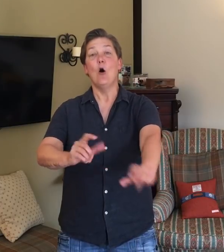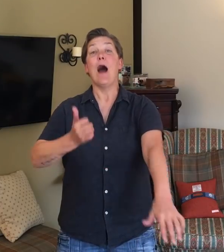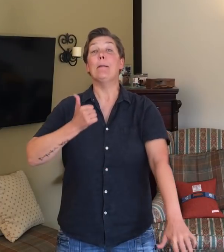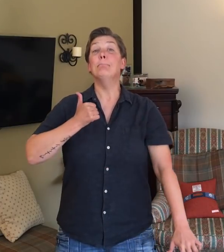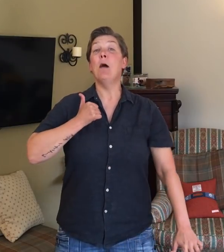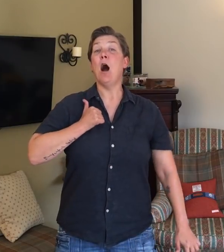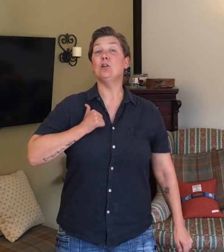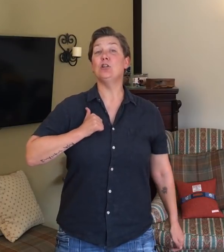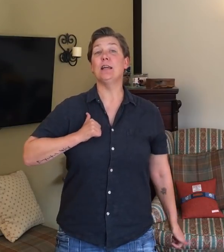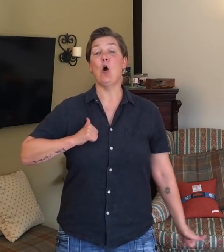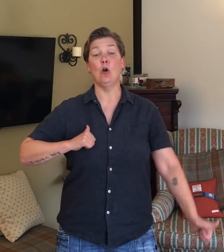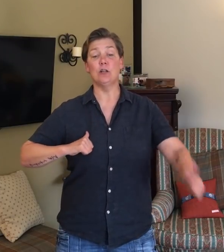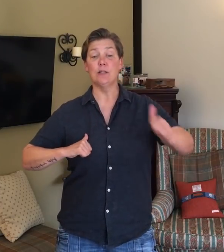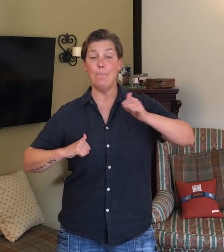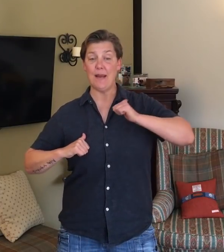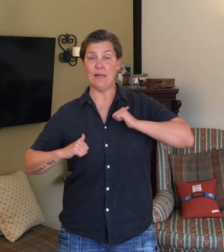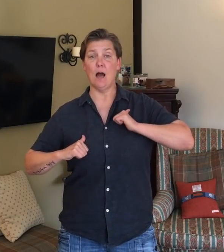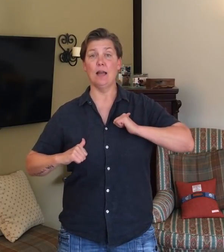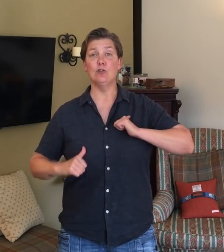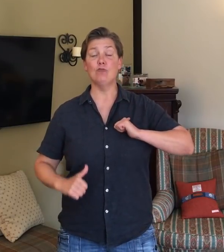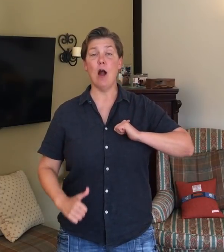And I'm marching on to the beat I drum.